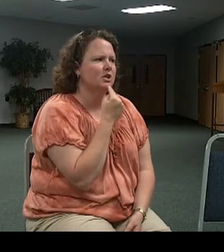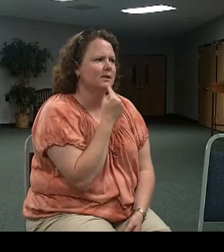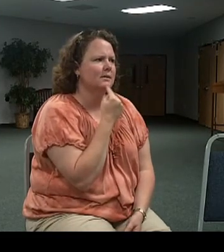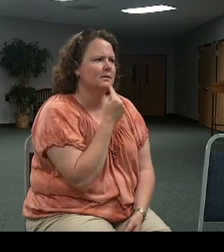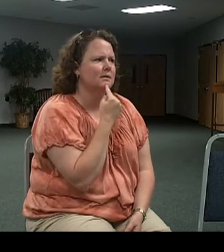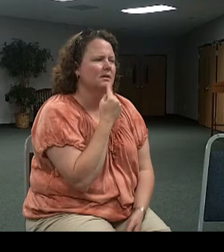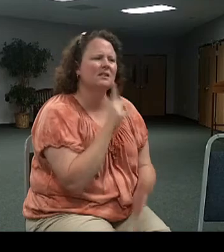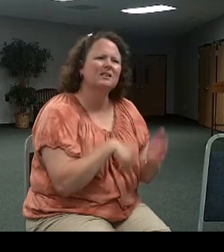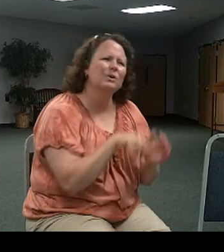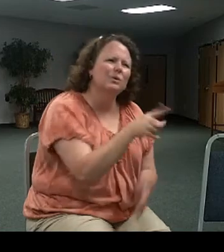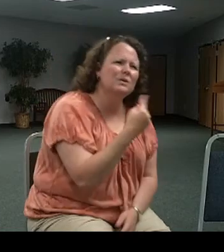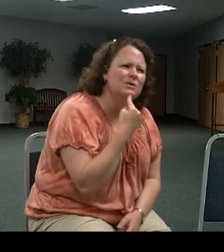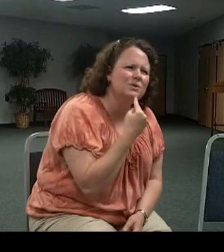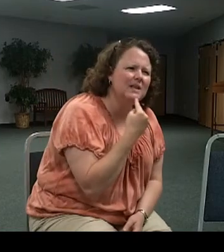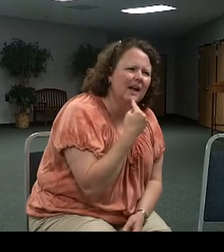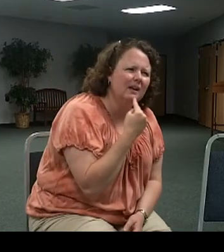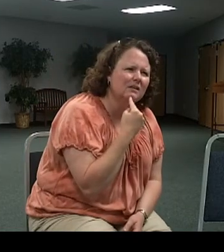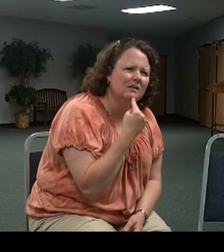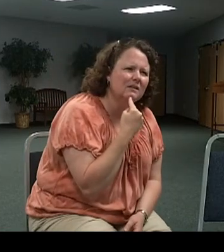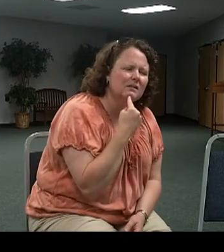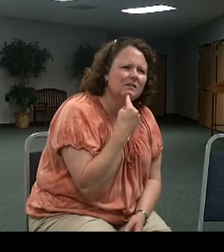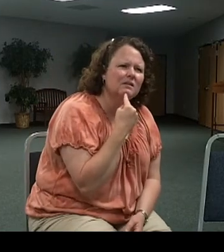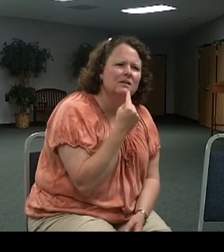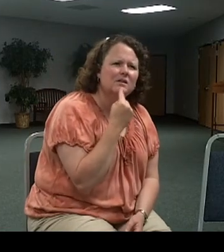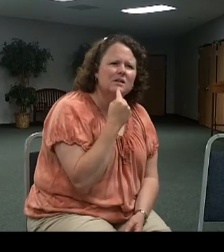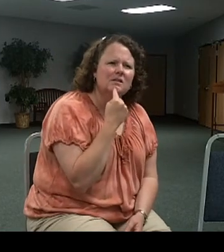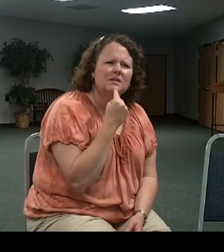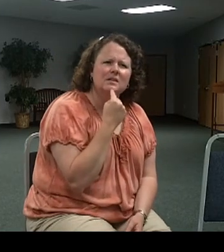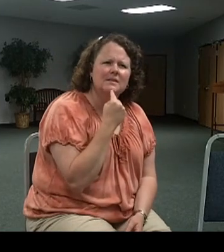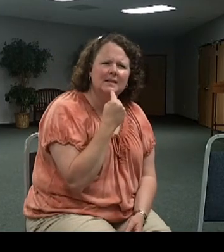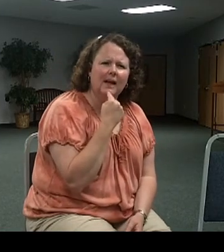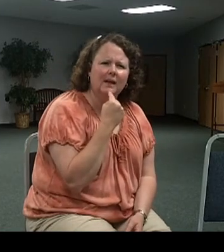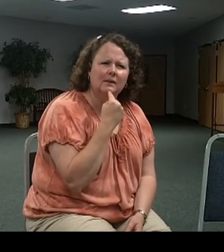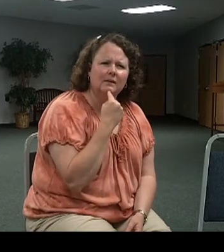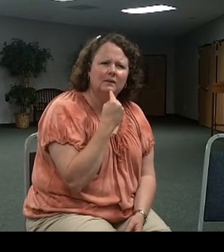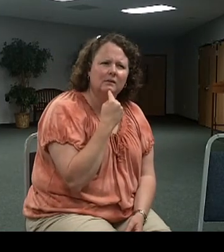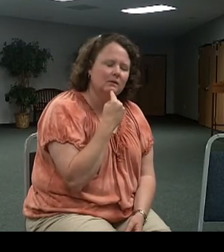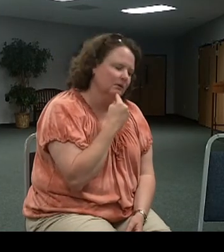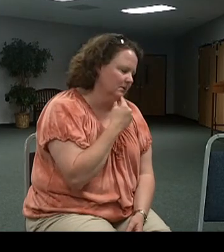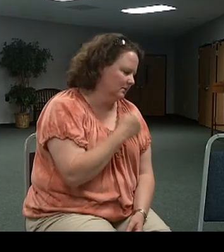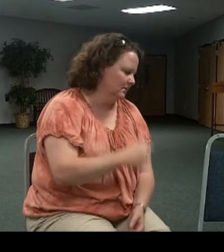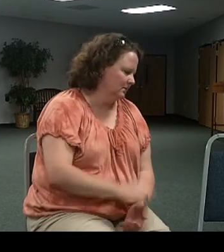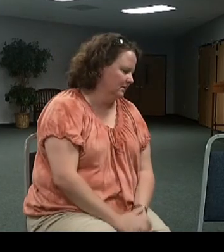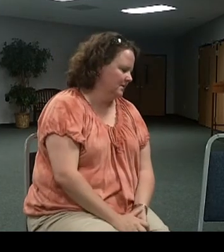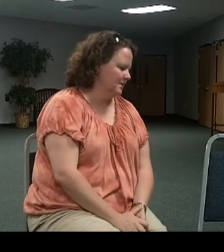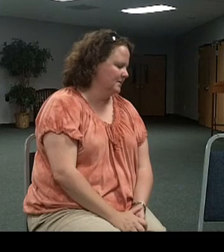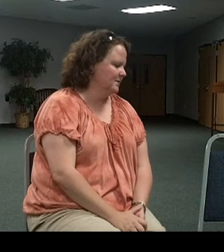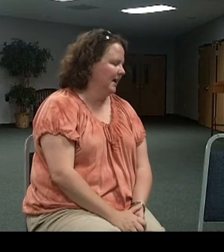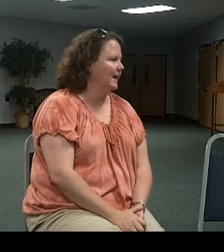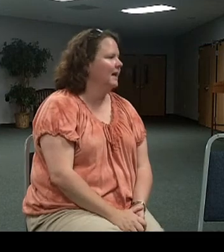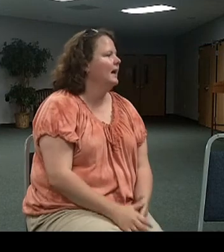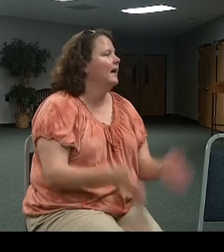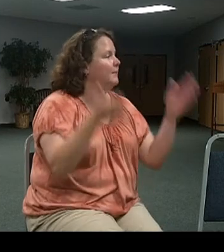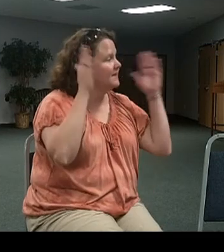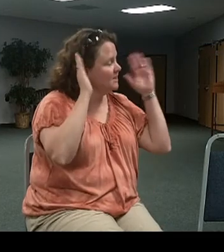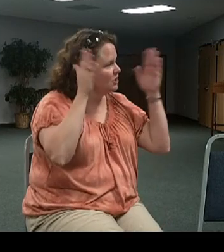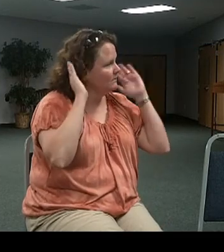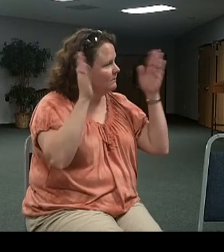chin. What did you say? Say. And pay attention.